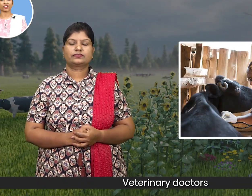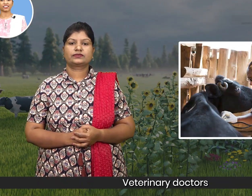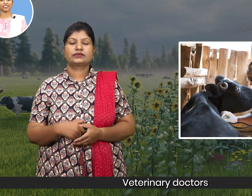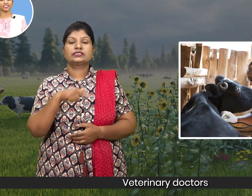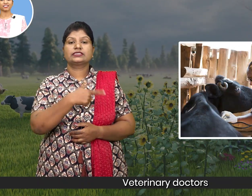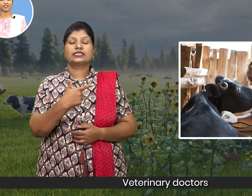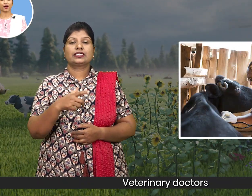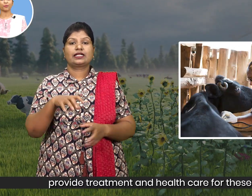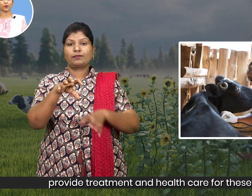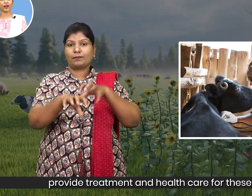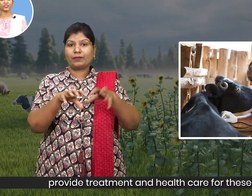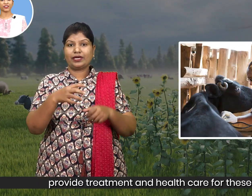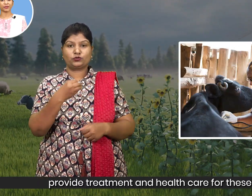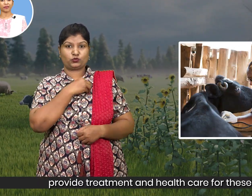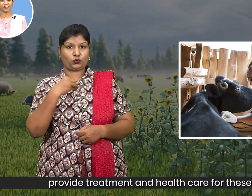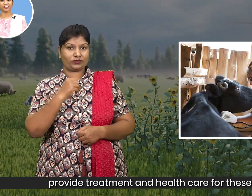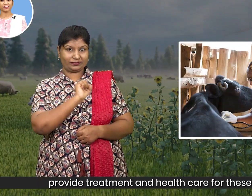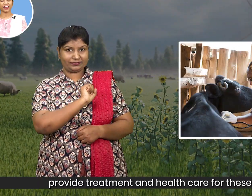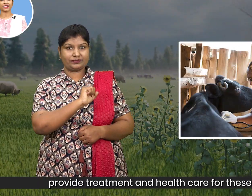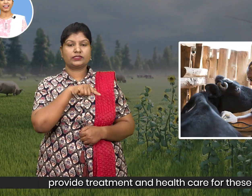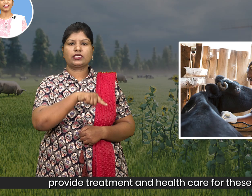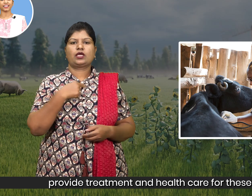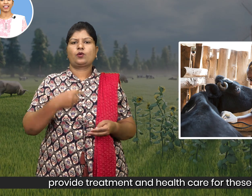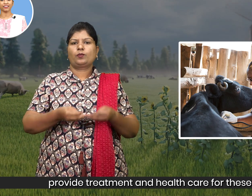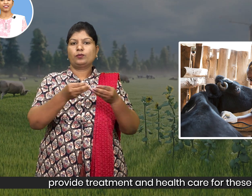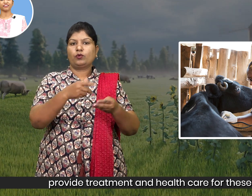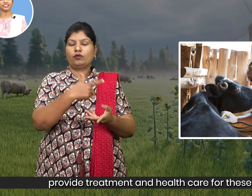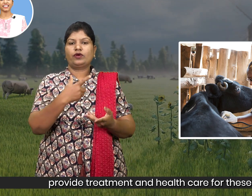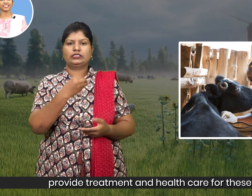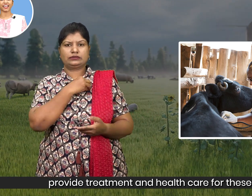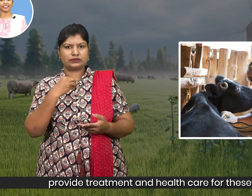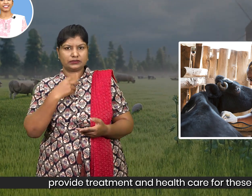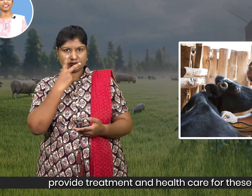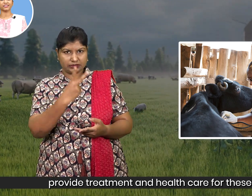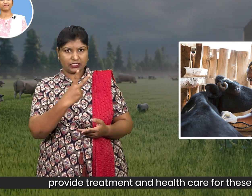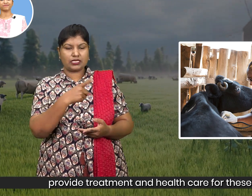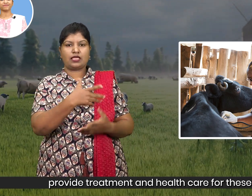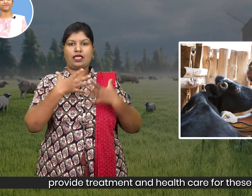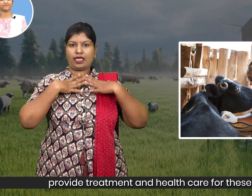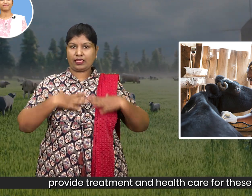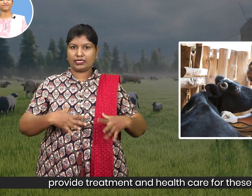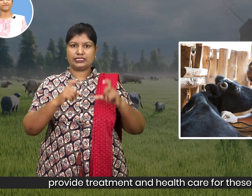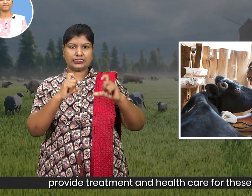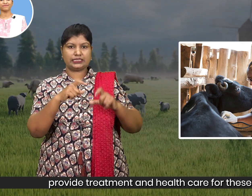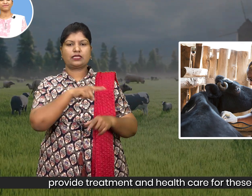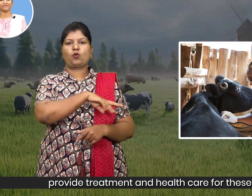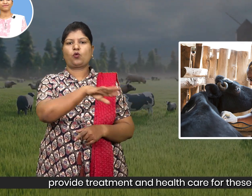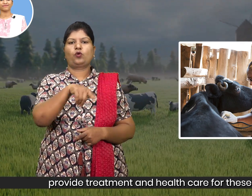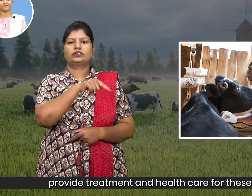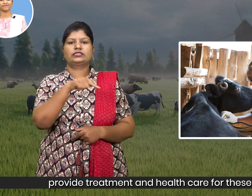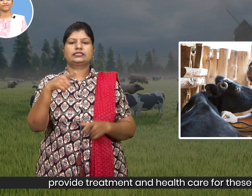Veterinary doctors provide treatment and health care for these cattle.